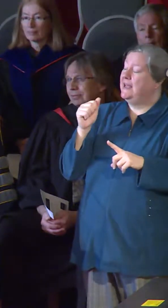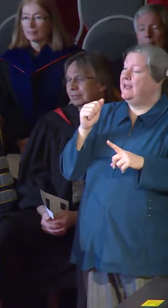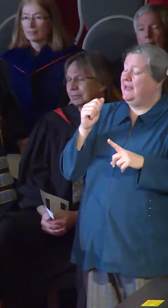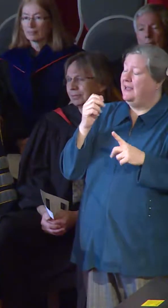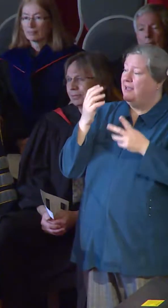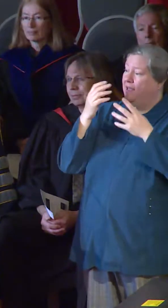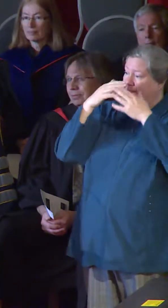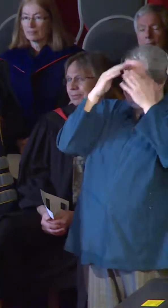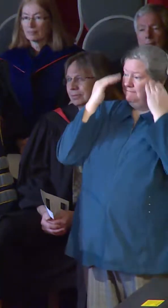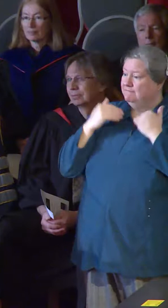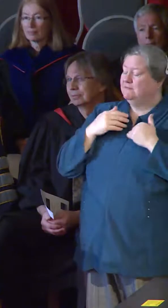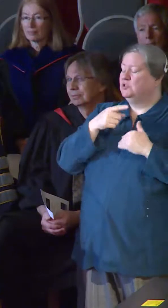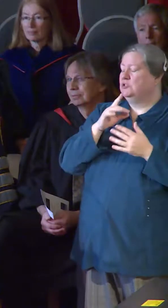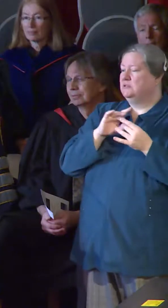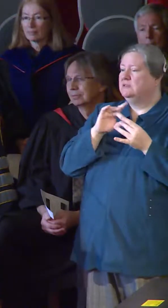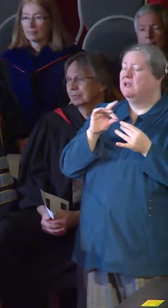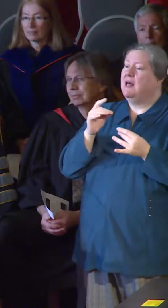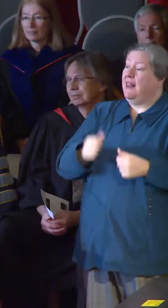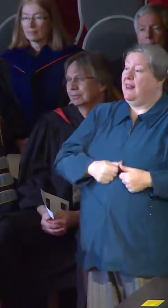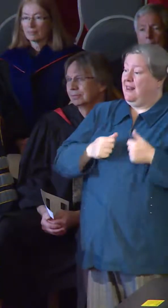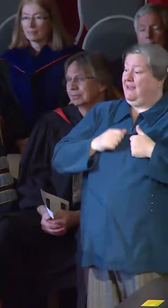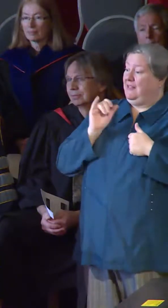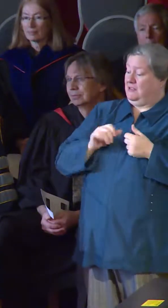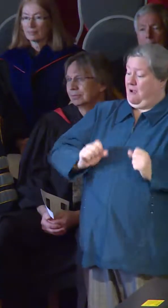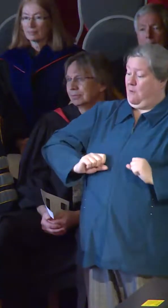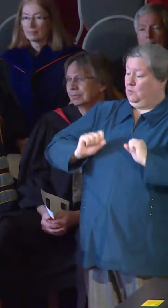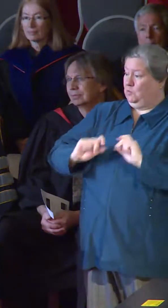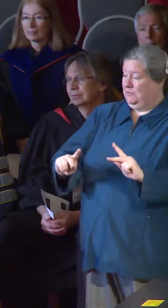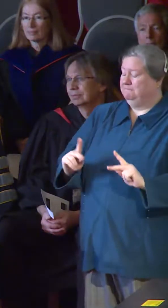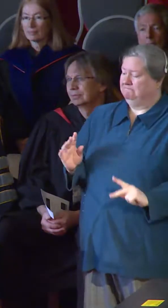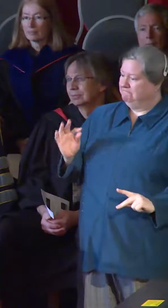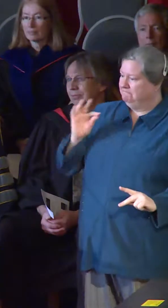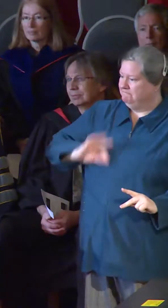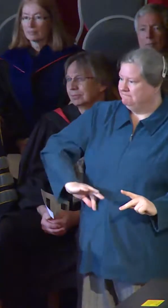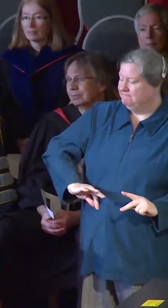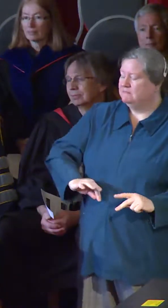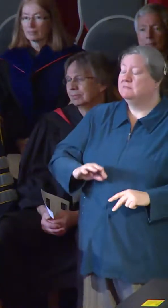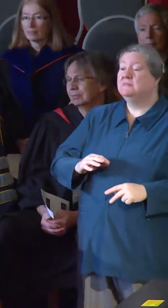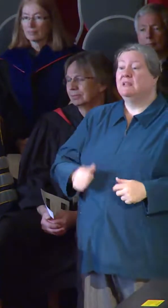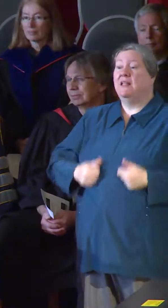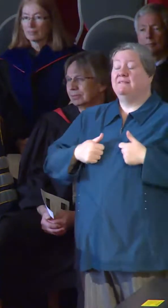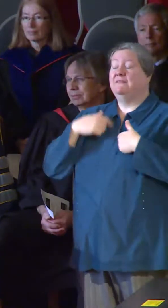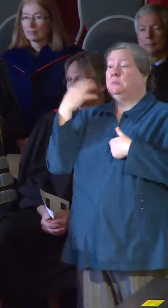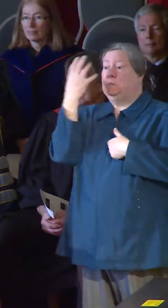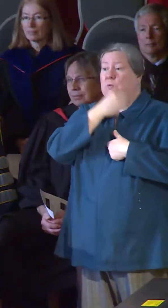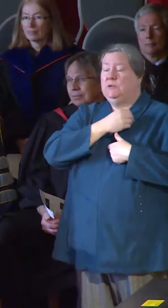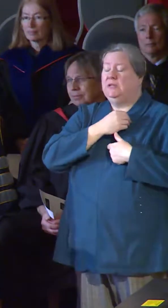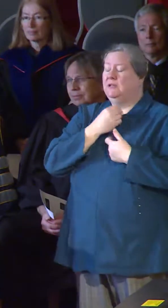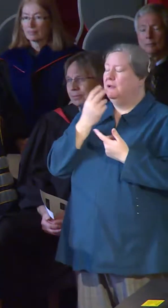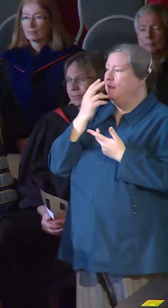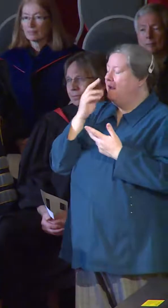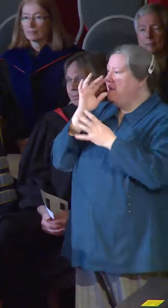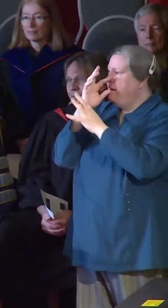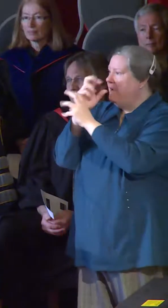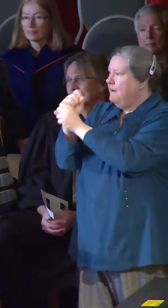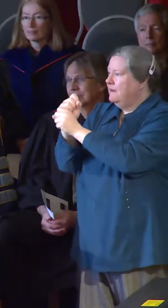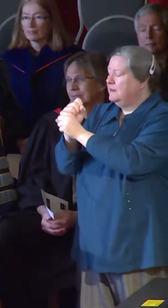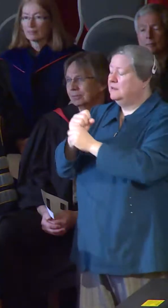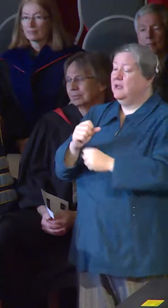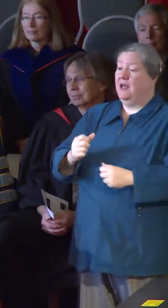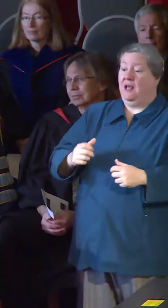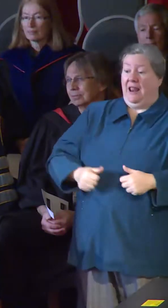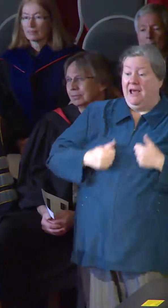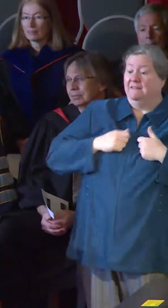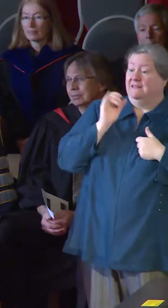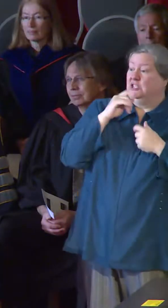opportunity, benefit from it. Life is beauty, admire it. Life is a dream, realize